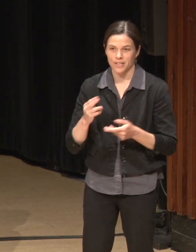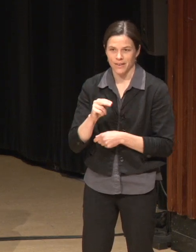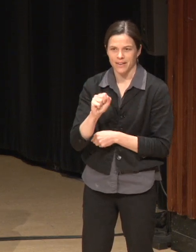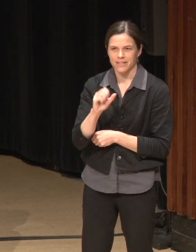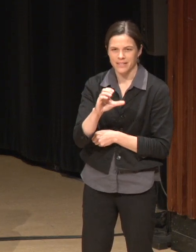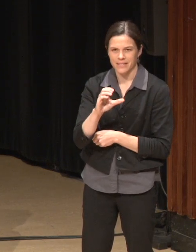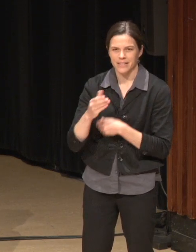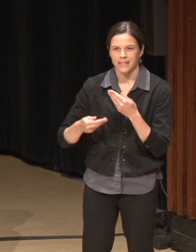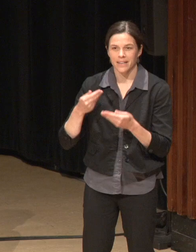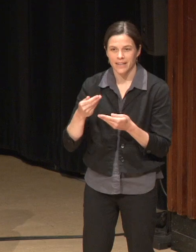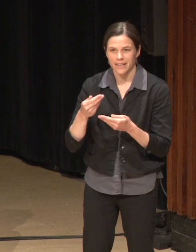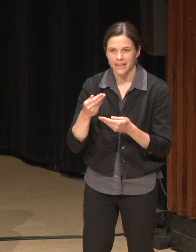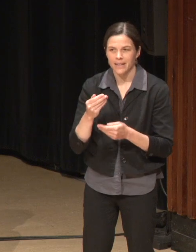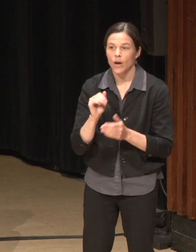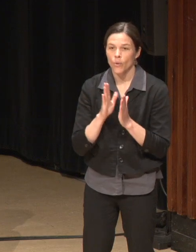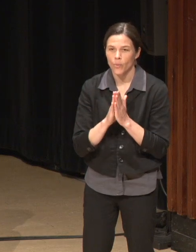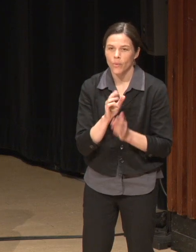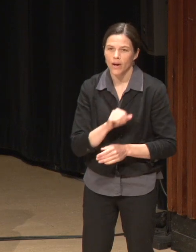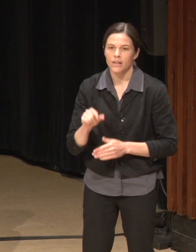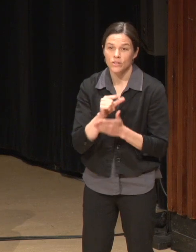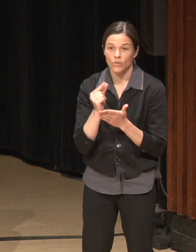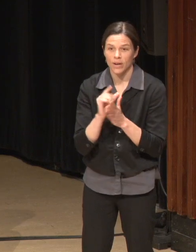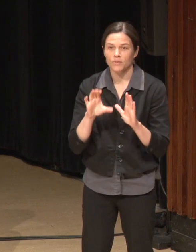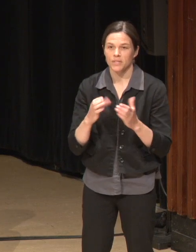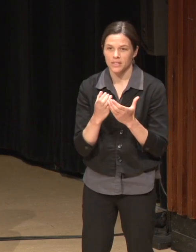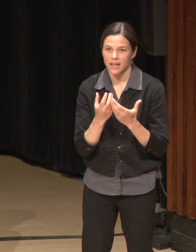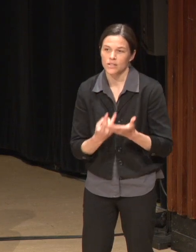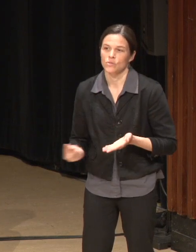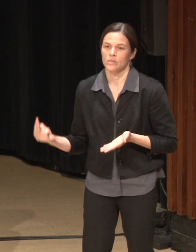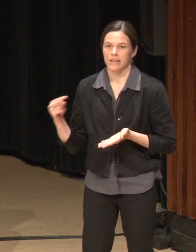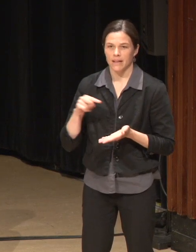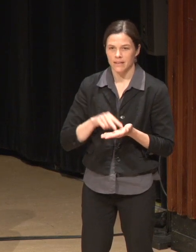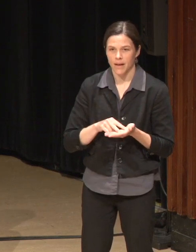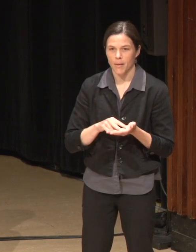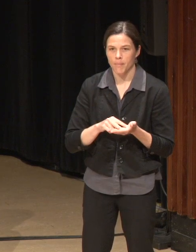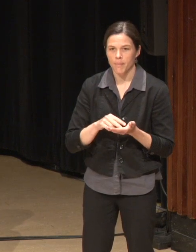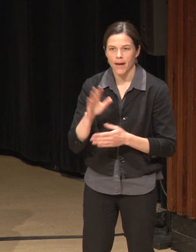class to stand up and give a wave of appreciation to somebody